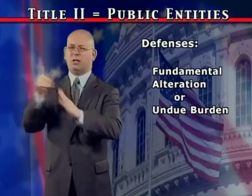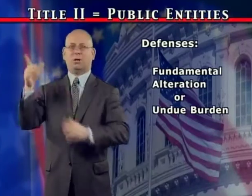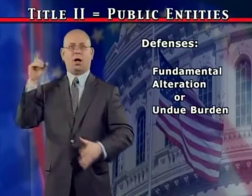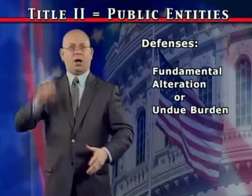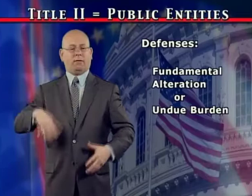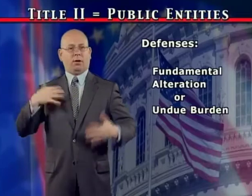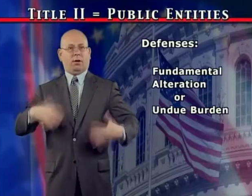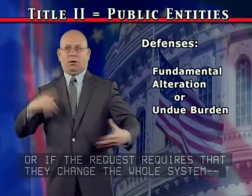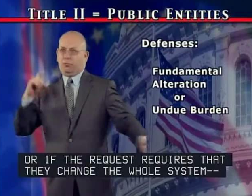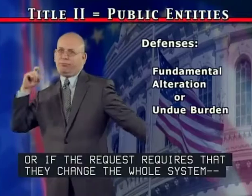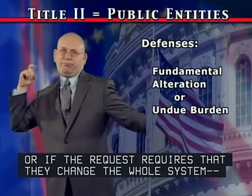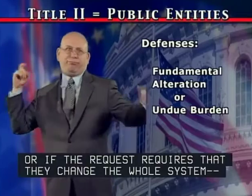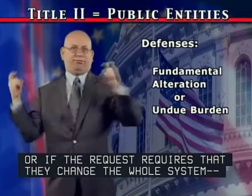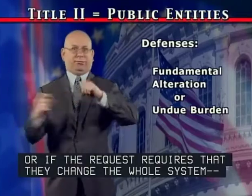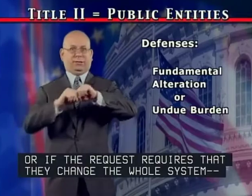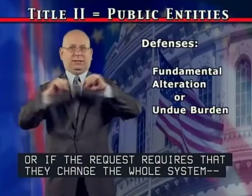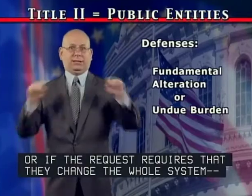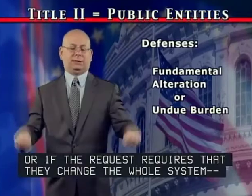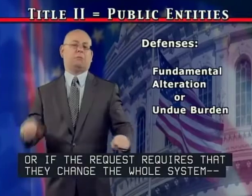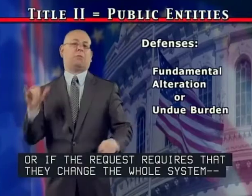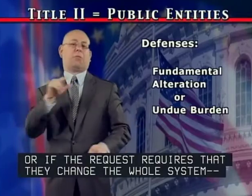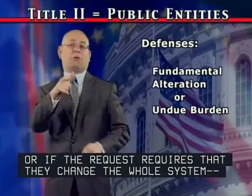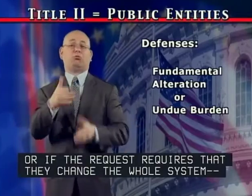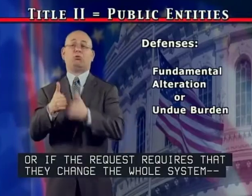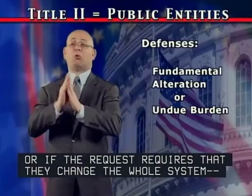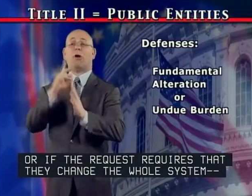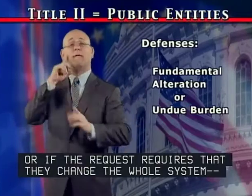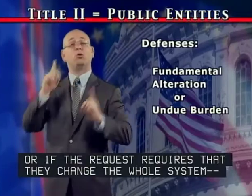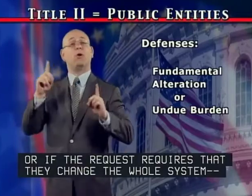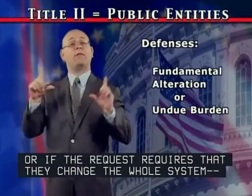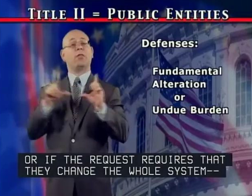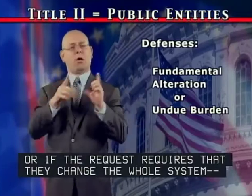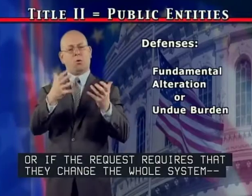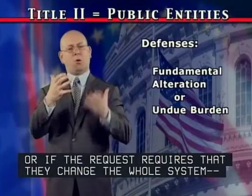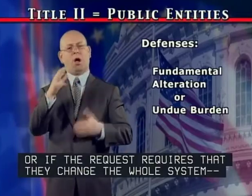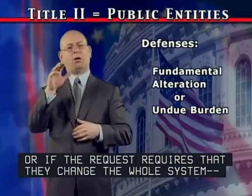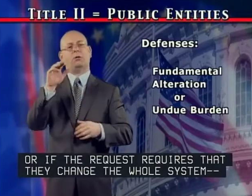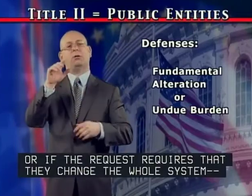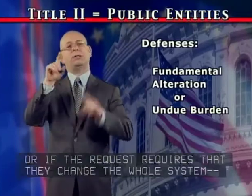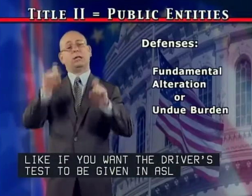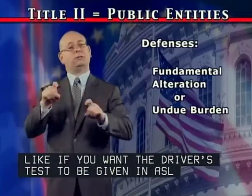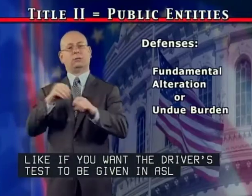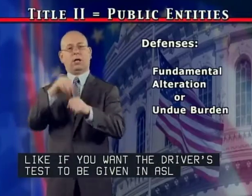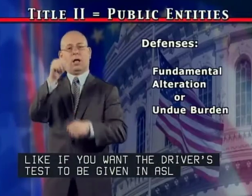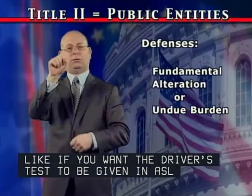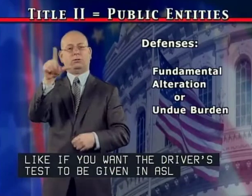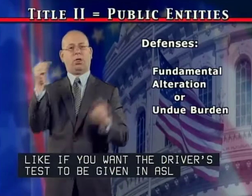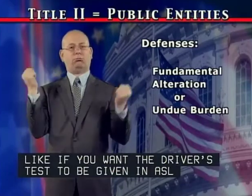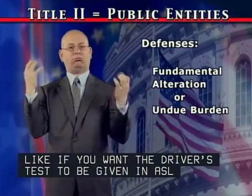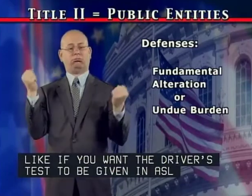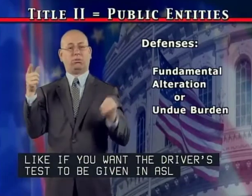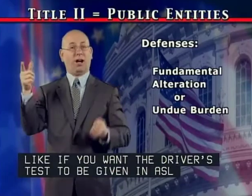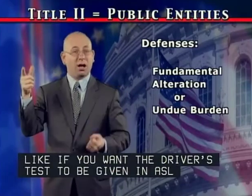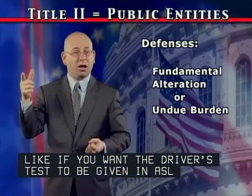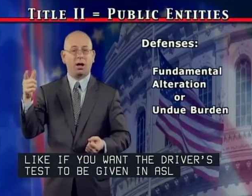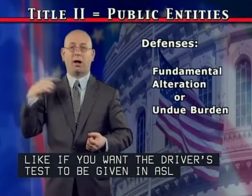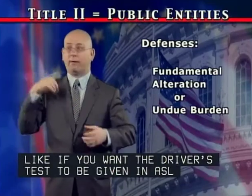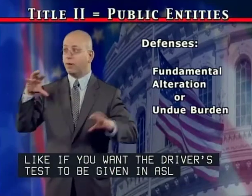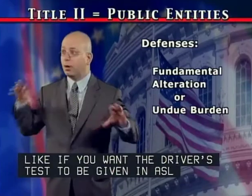Or, if the request requires that they change the whole system, Like if you want the driver's test to be given in